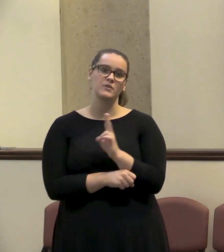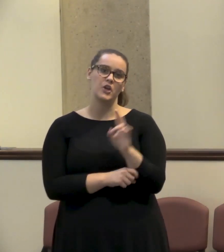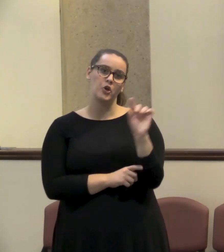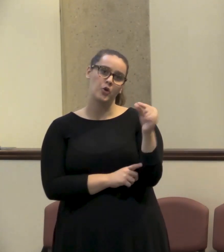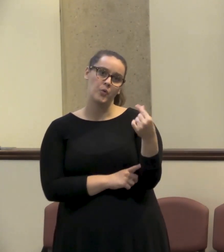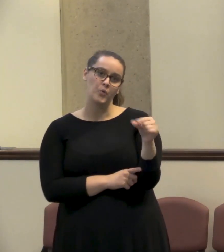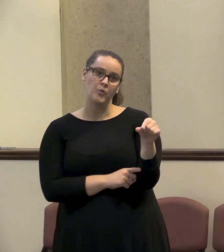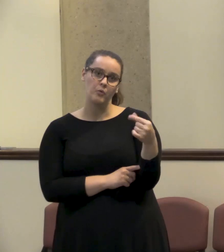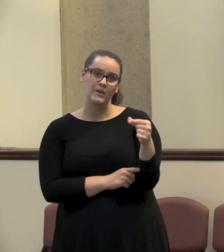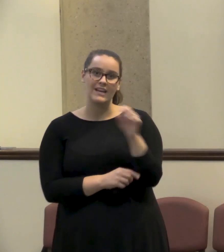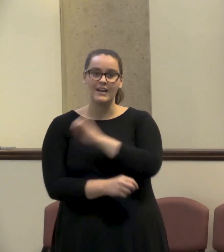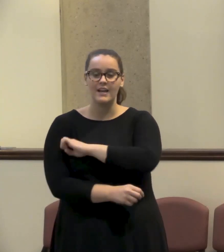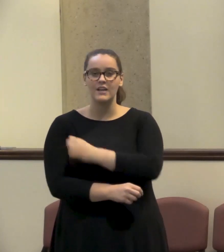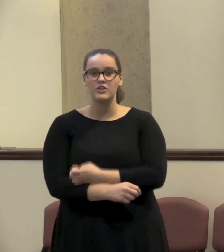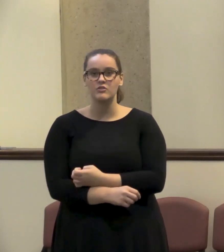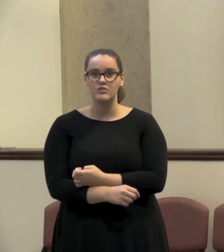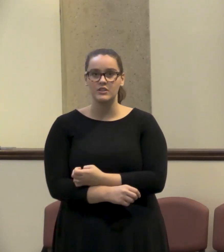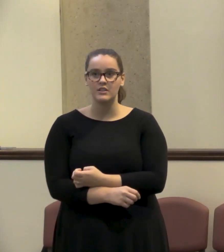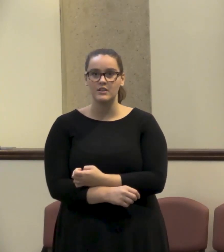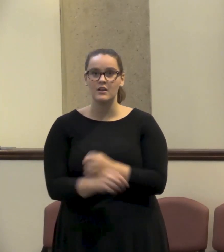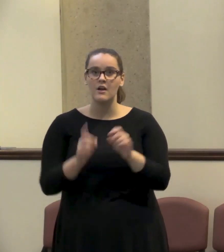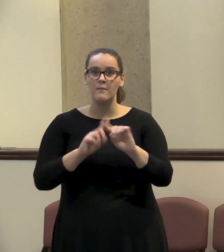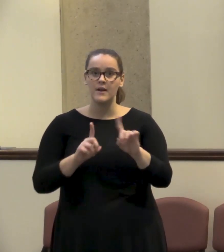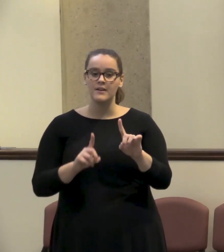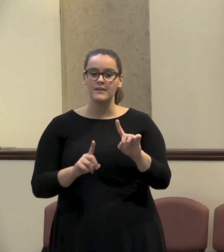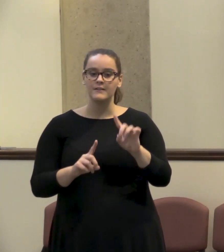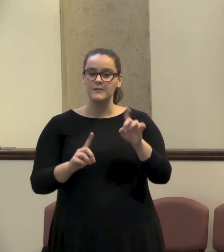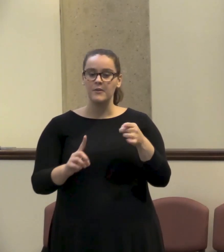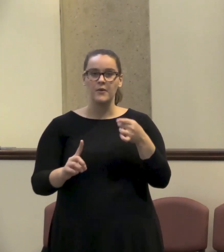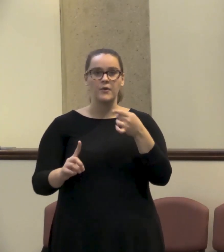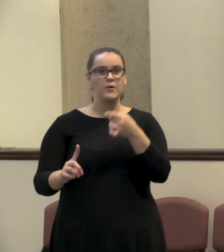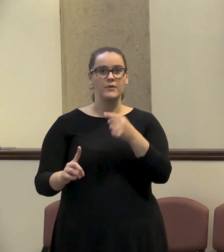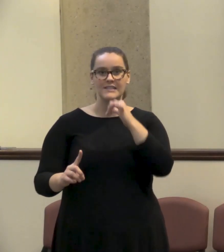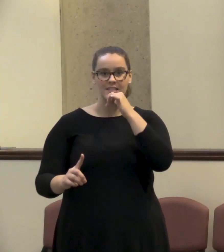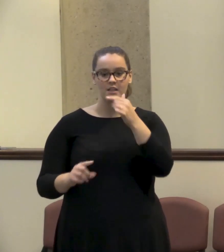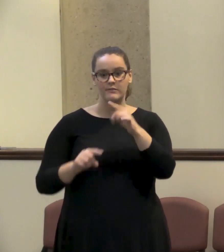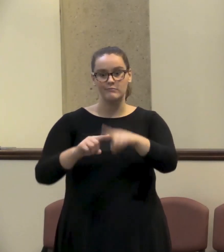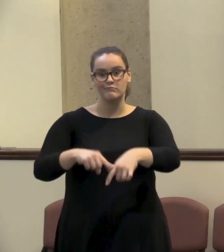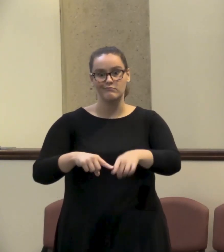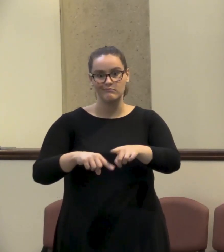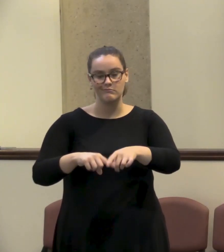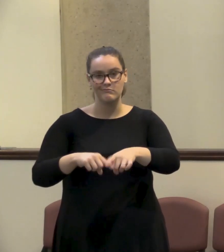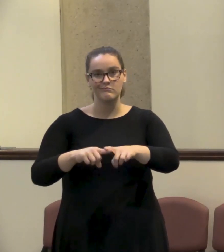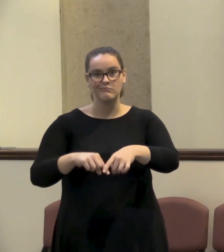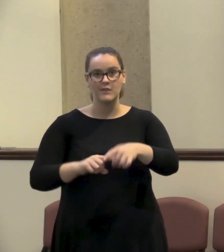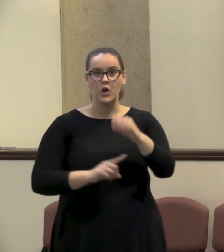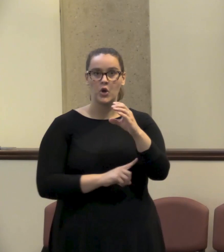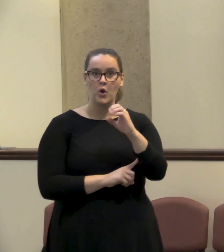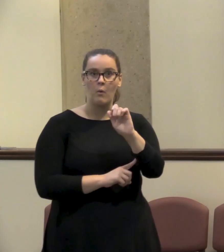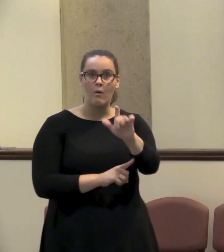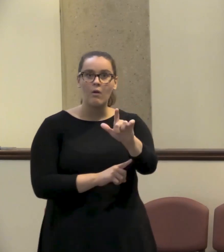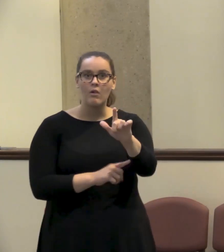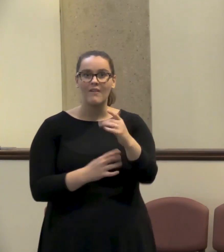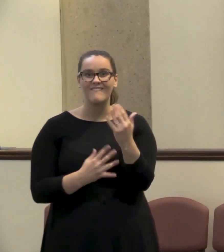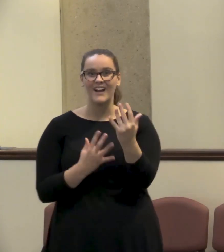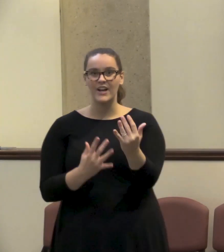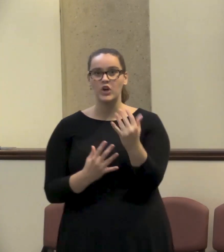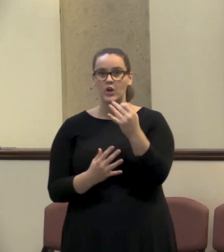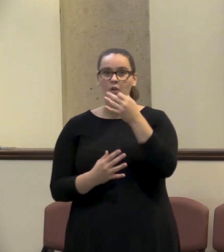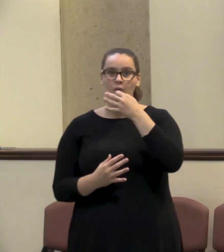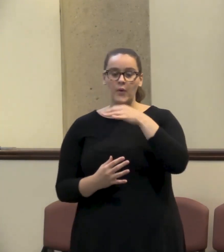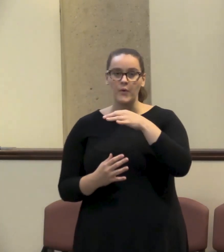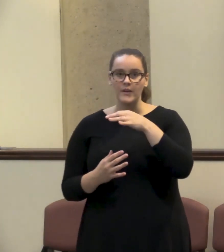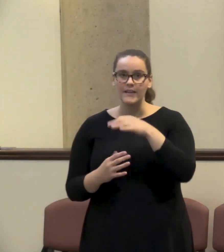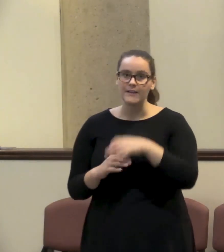real solution is to not be relying on coal-fired power plants locally, which do produce pollution locally.